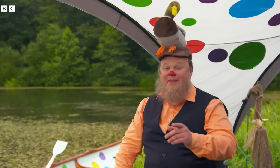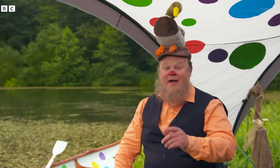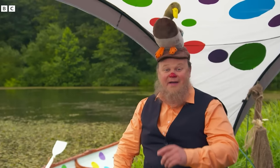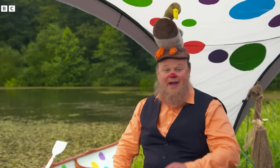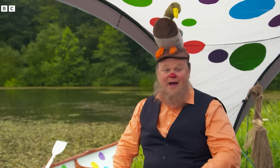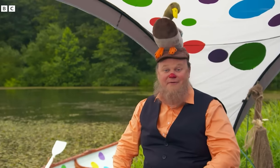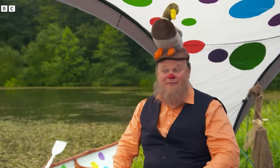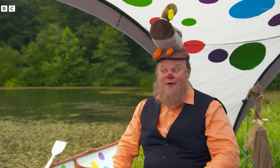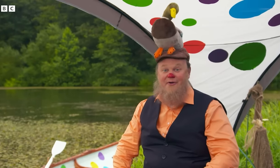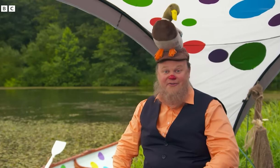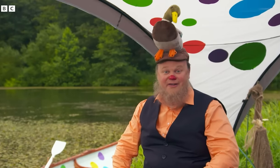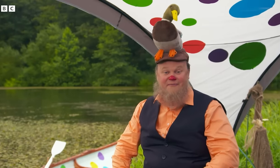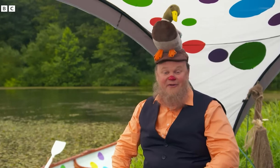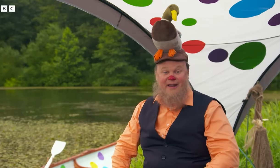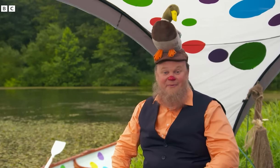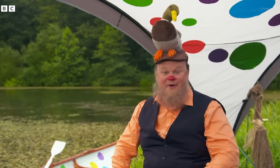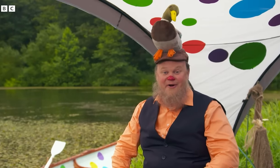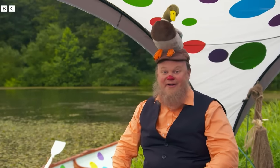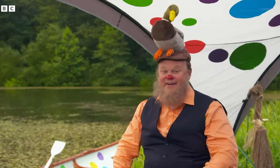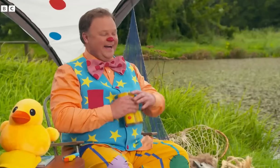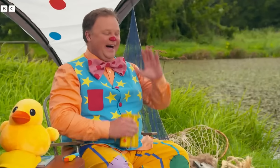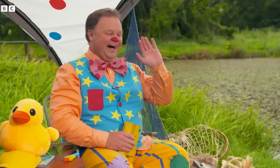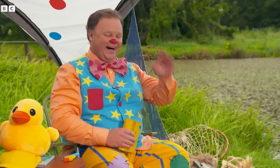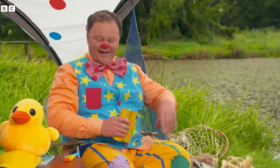That camouflage definitely worked.